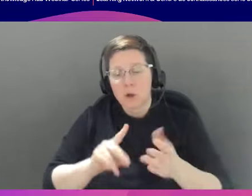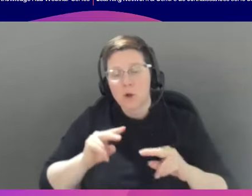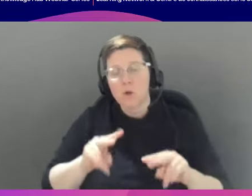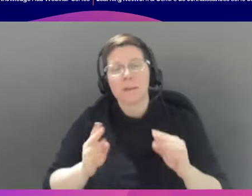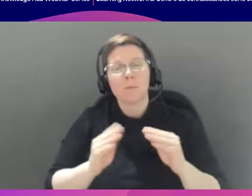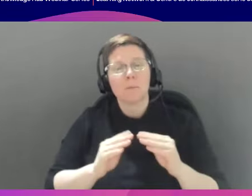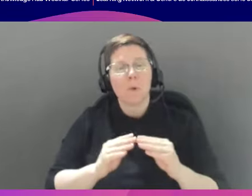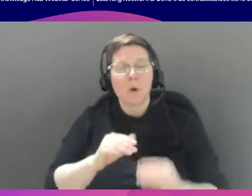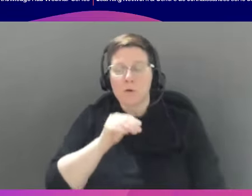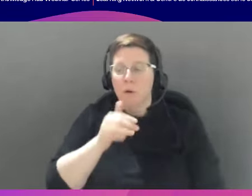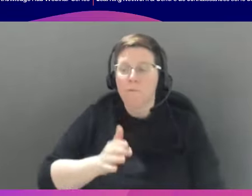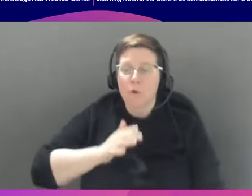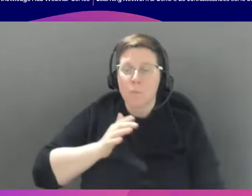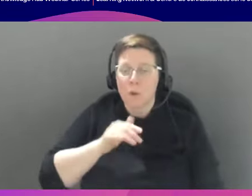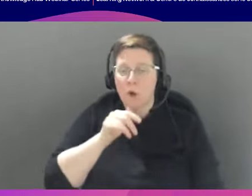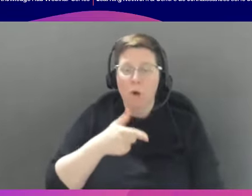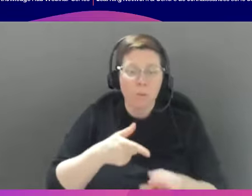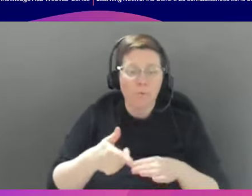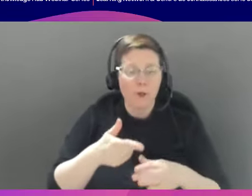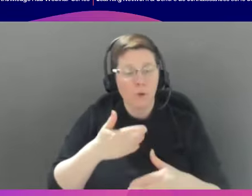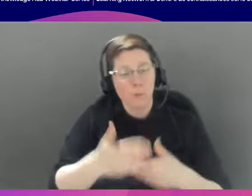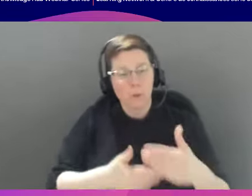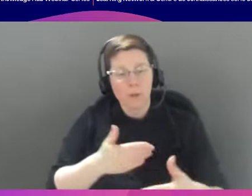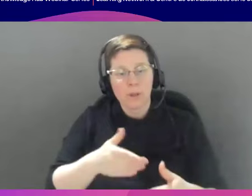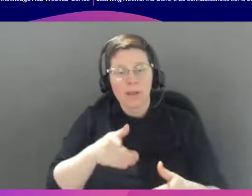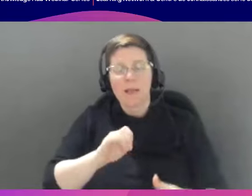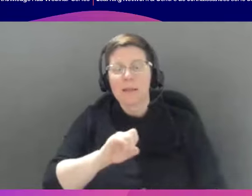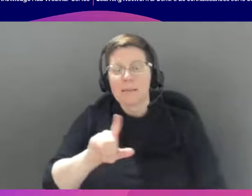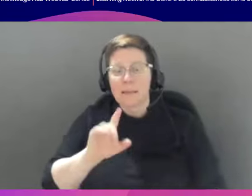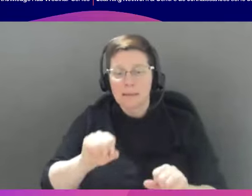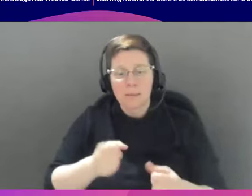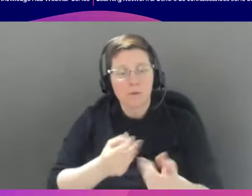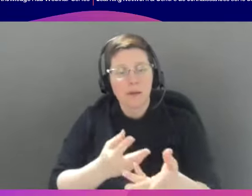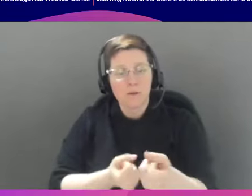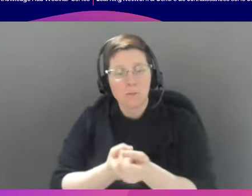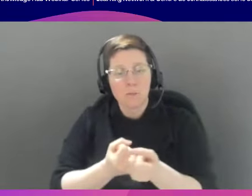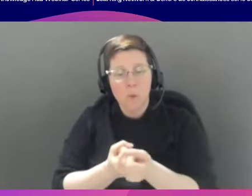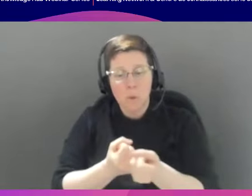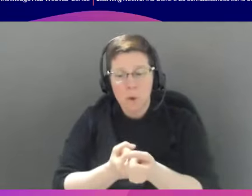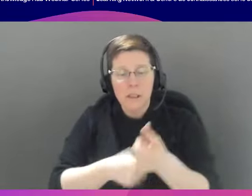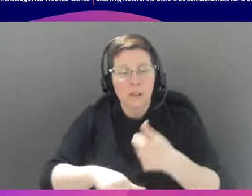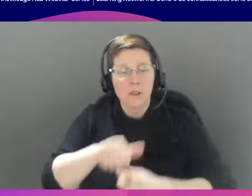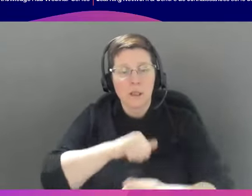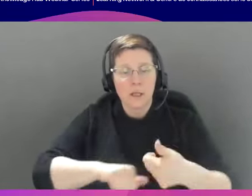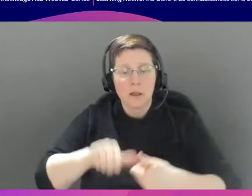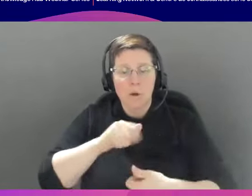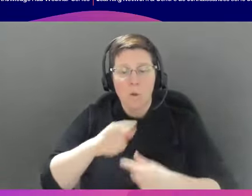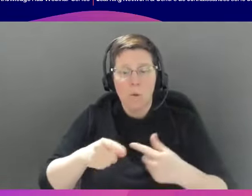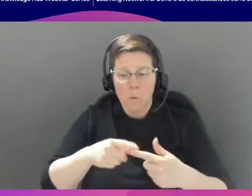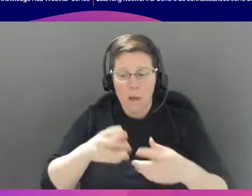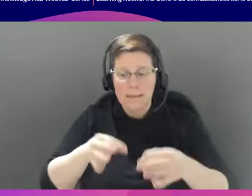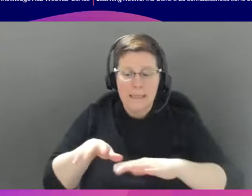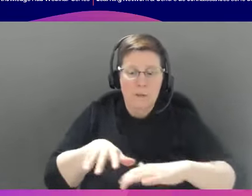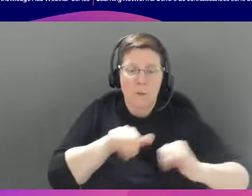more non-professionalized ways that incels support each other to get away or get out of the community.